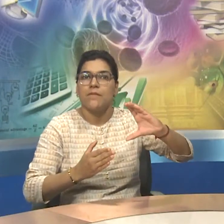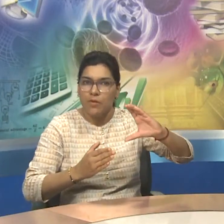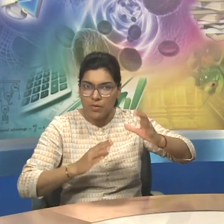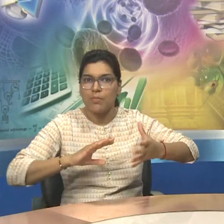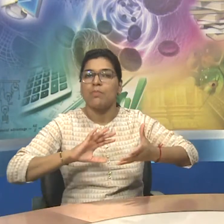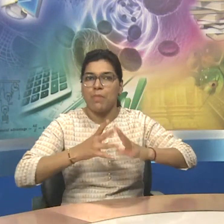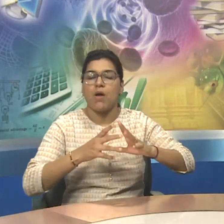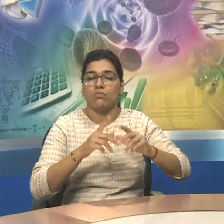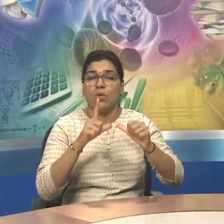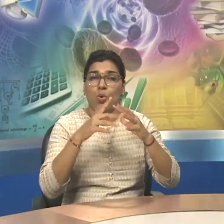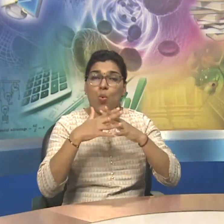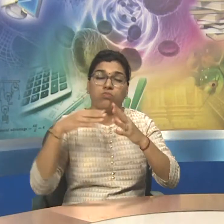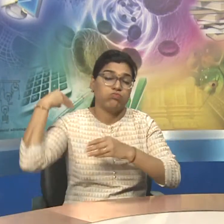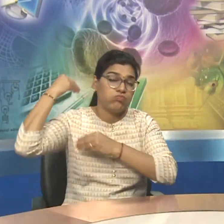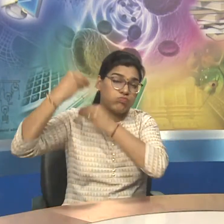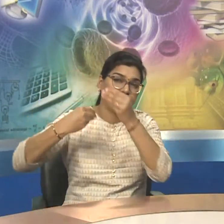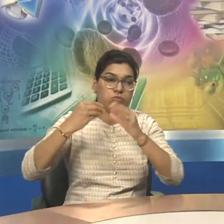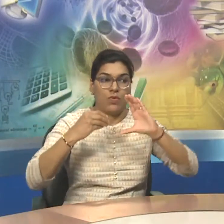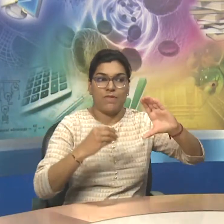government and its